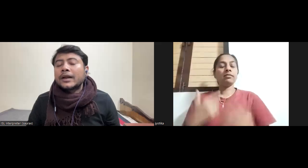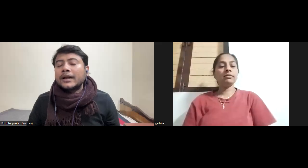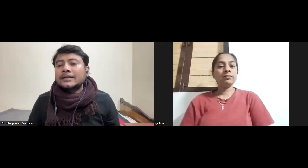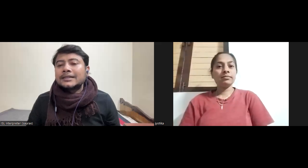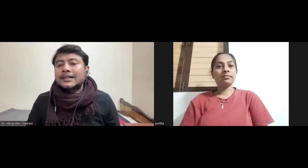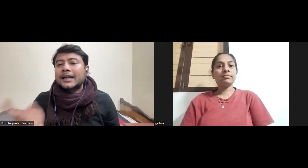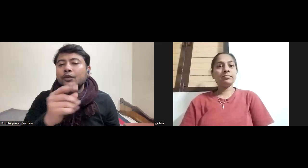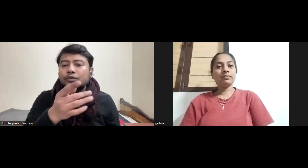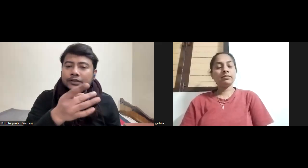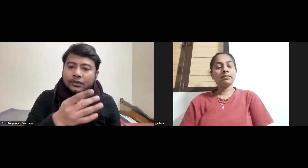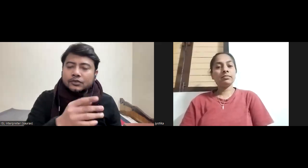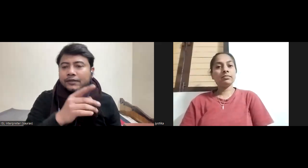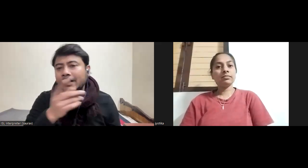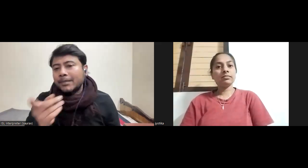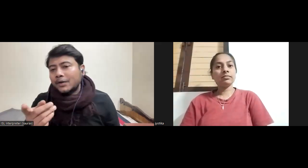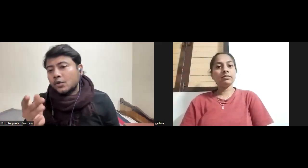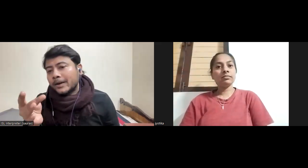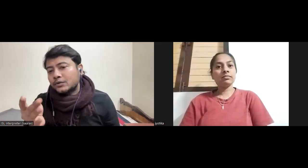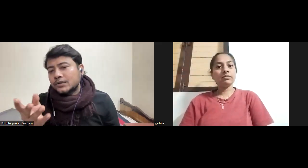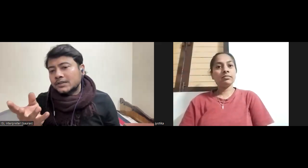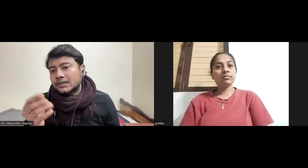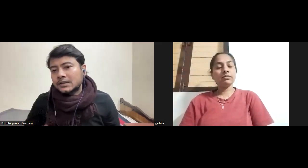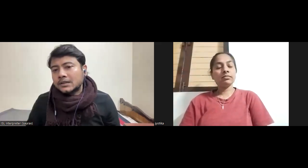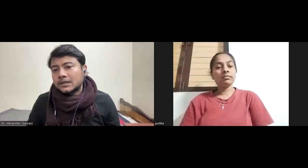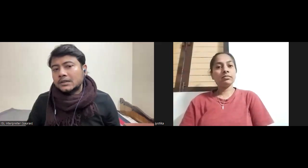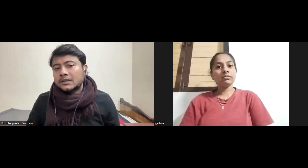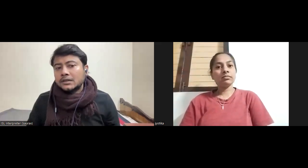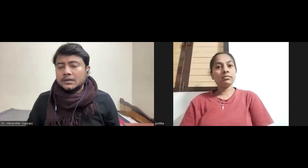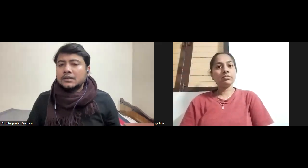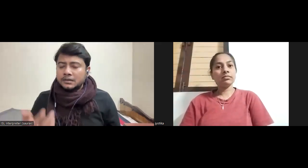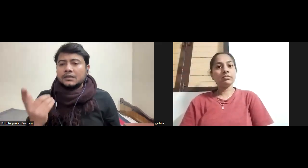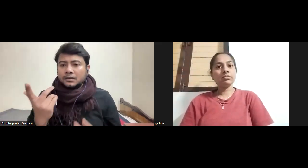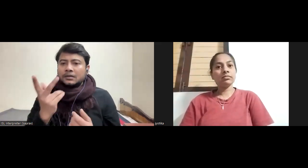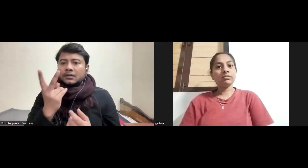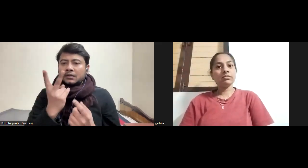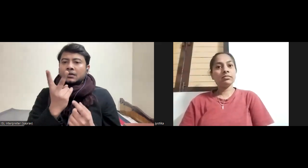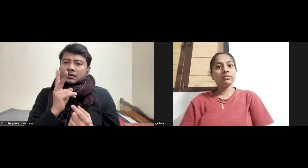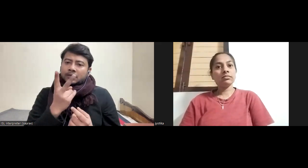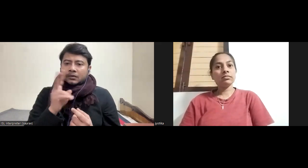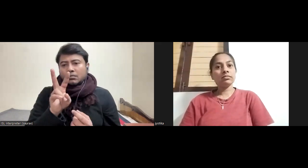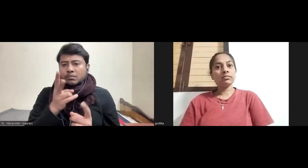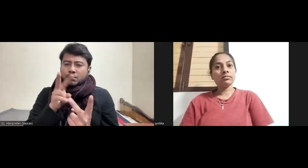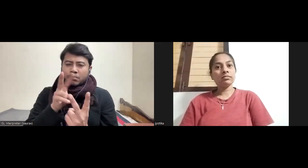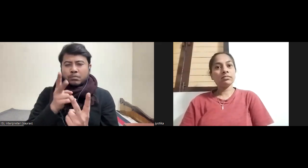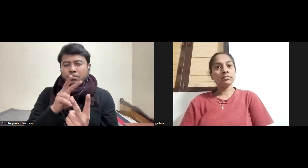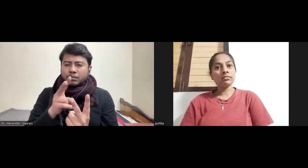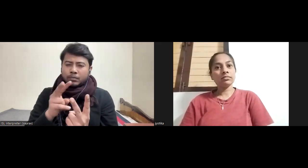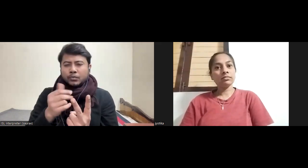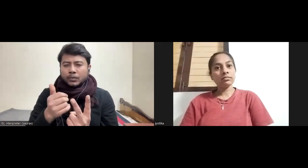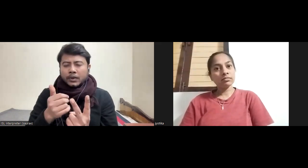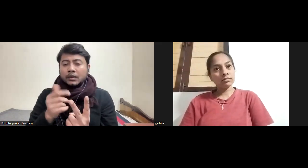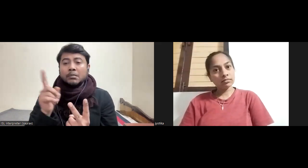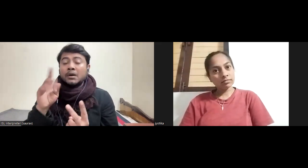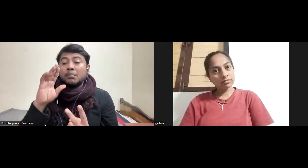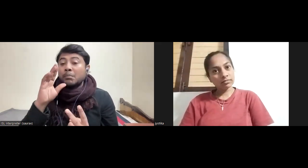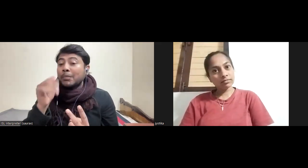Oh, can I See, we interchange? should, Can I use this also? And when I'm back home, I you use this. can, but since you're having beads, like Prabhupada would always